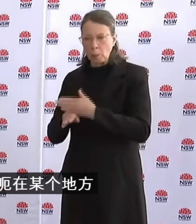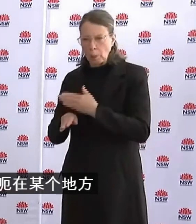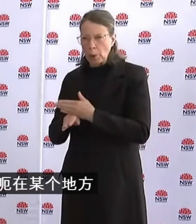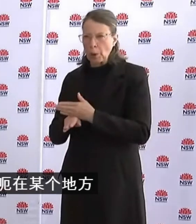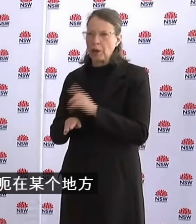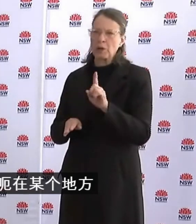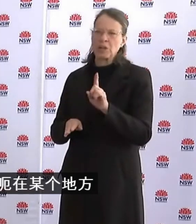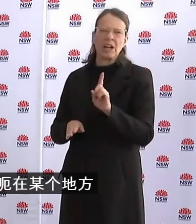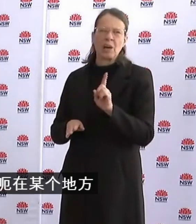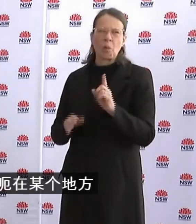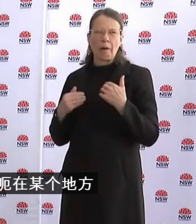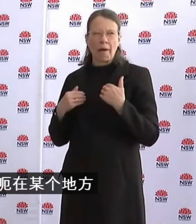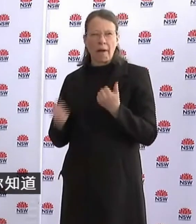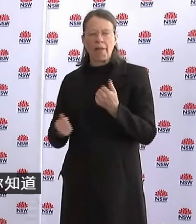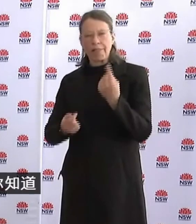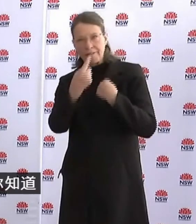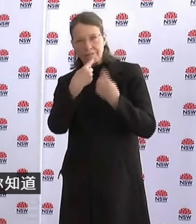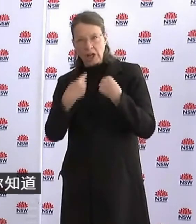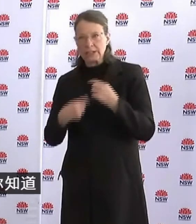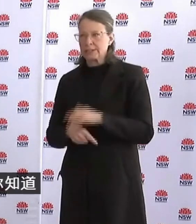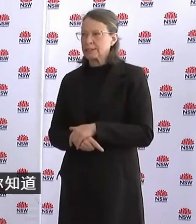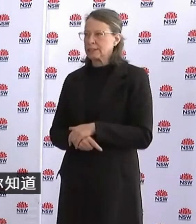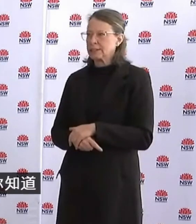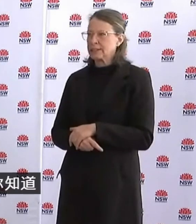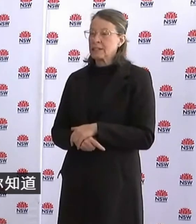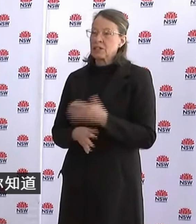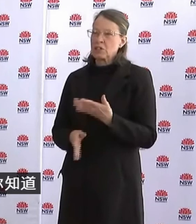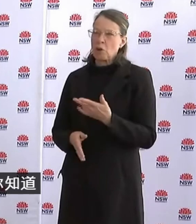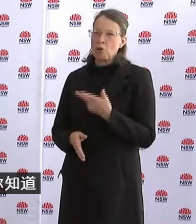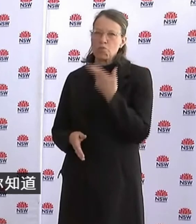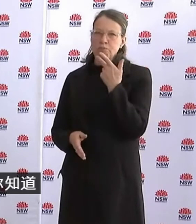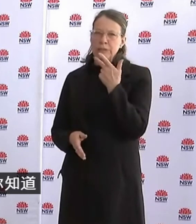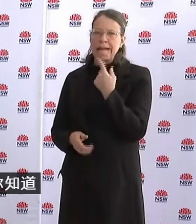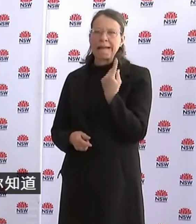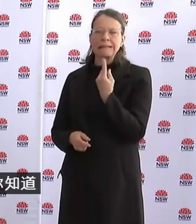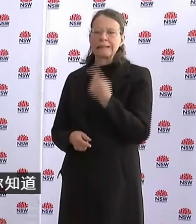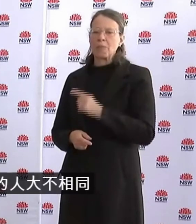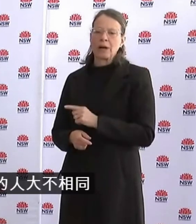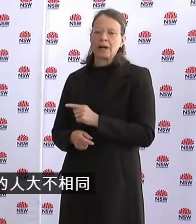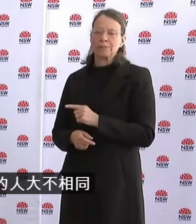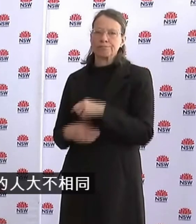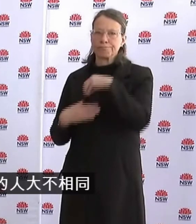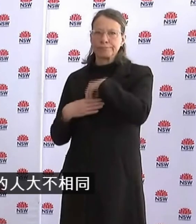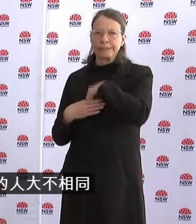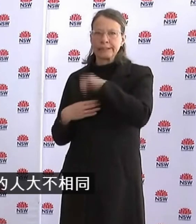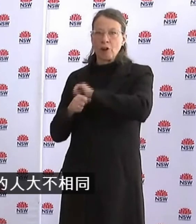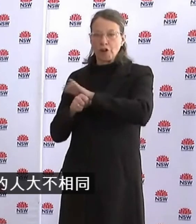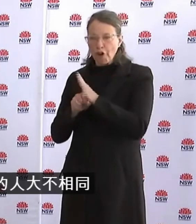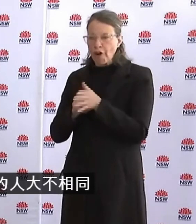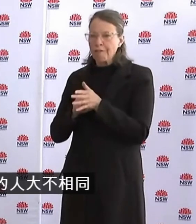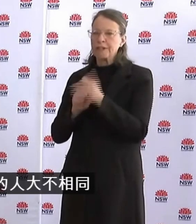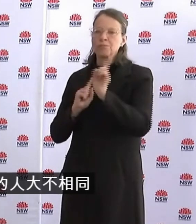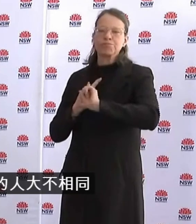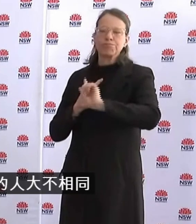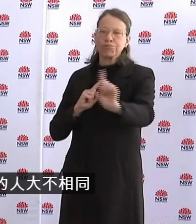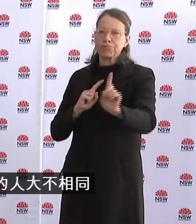community at a location where there wasn't a lot of people around, or it was, would vary differently from someone who